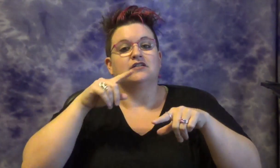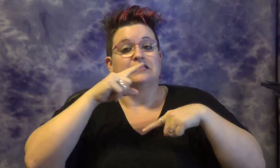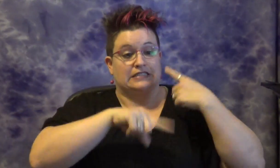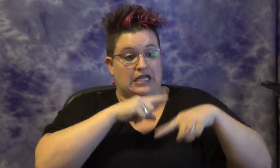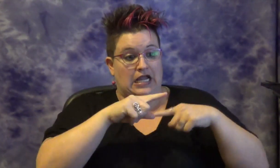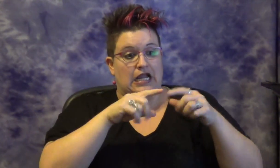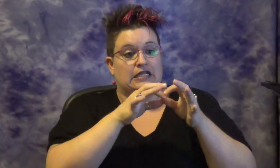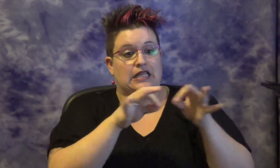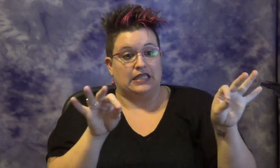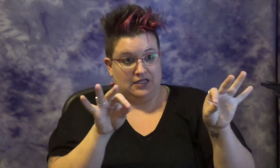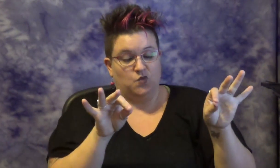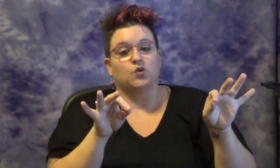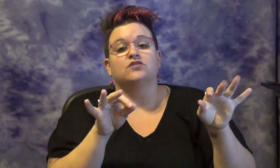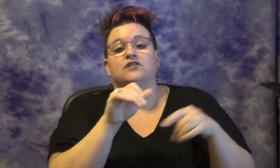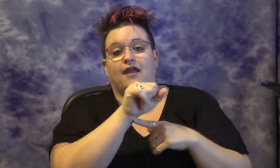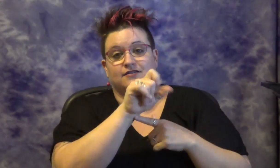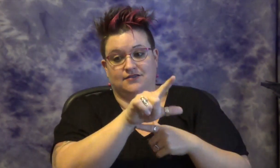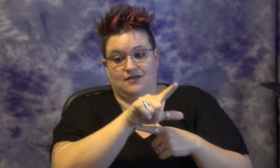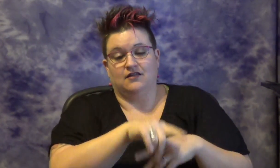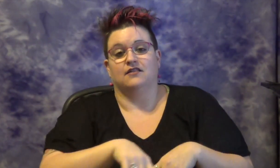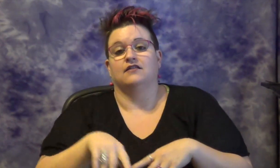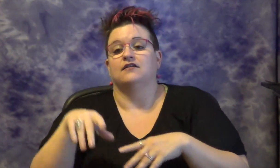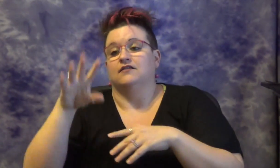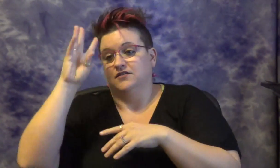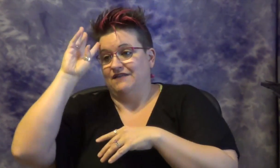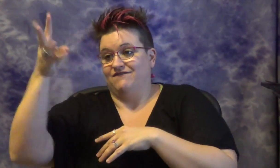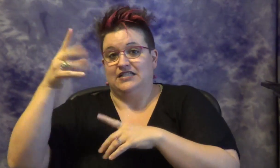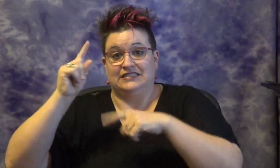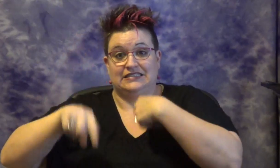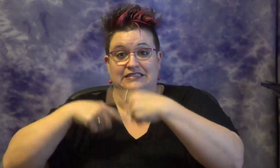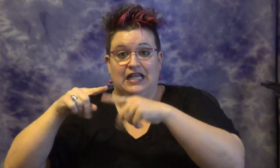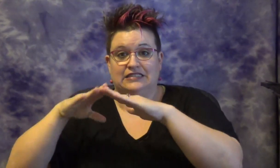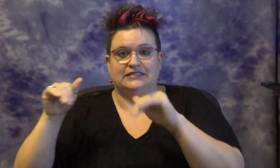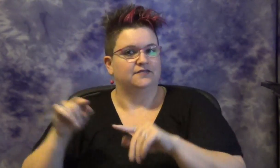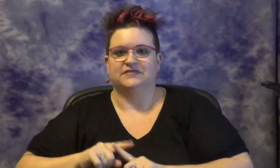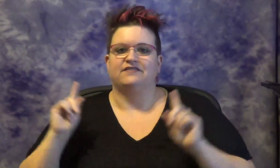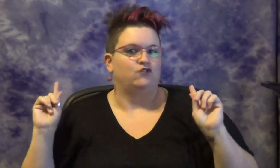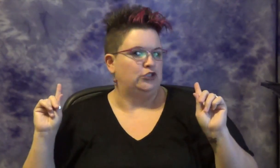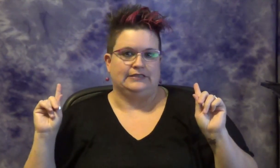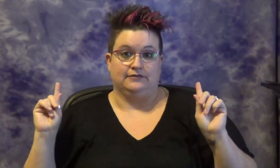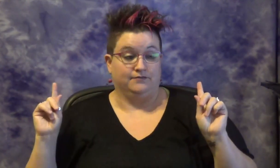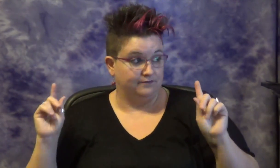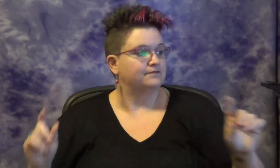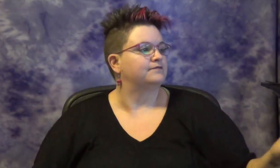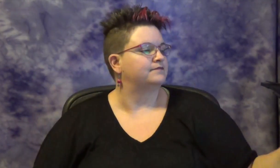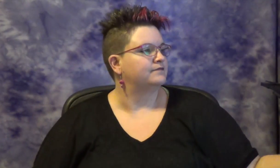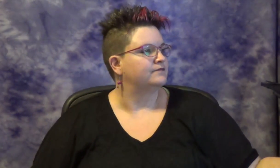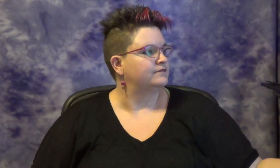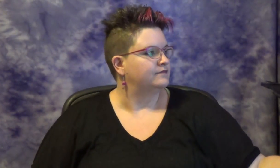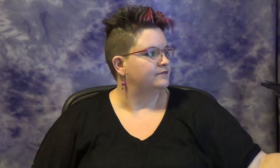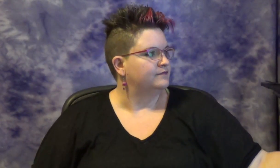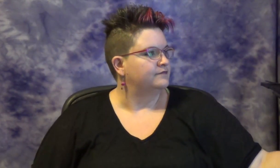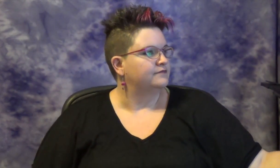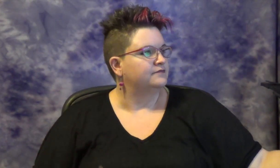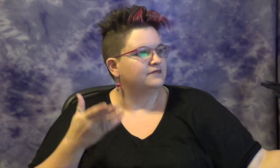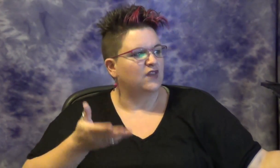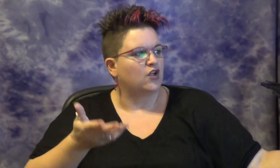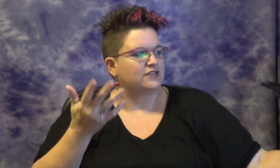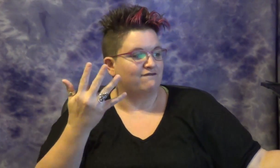understand the difference. Sign language, such as ASL, versus all of the different sign systems that are out there.